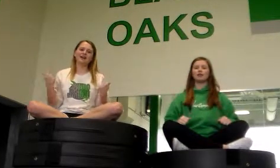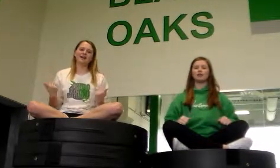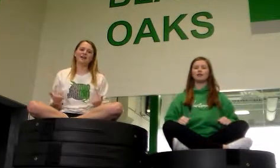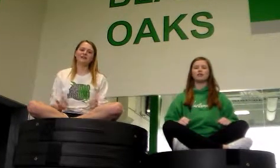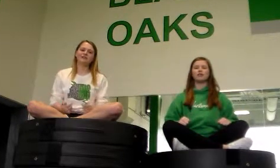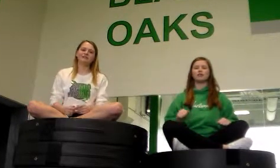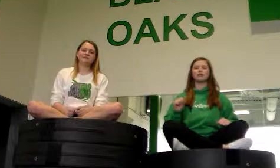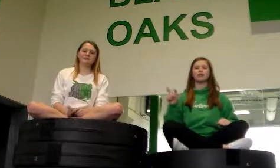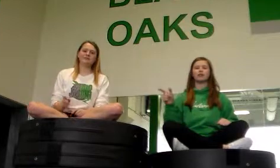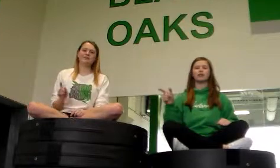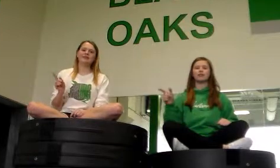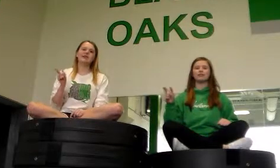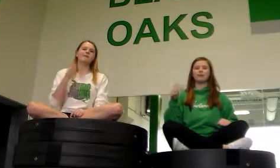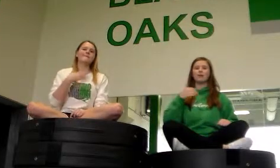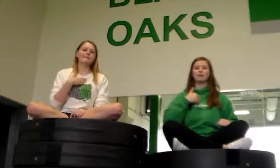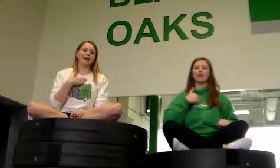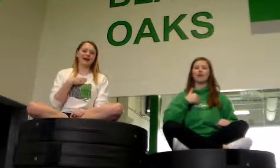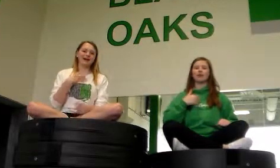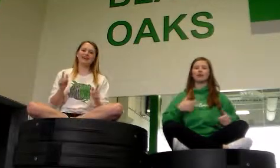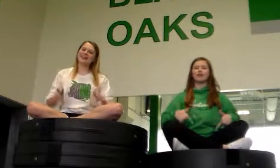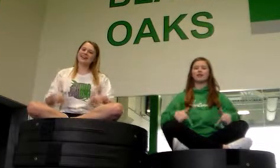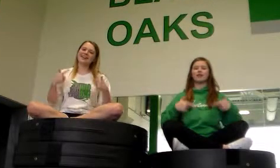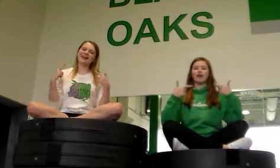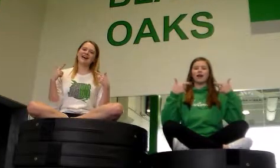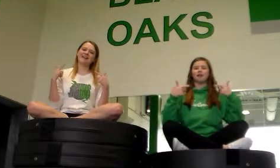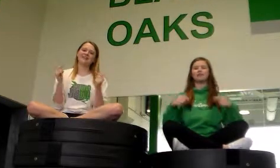It's my life